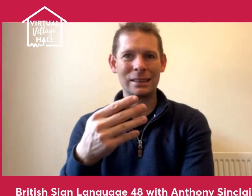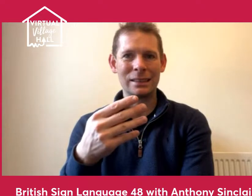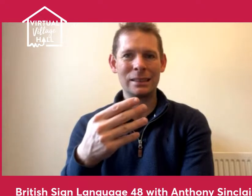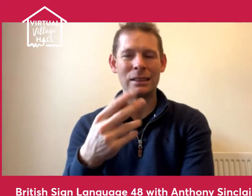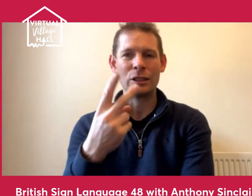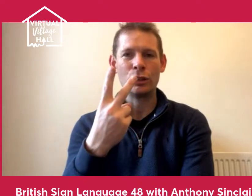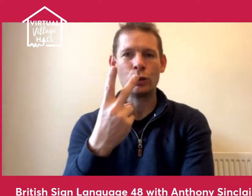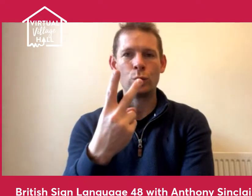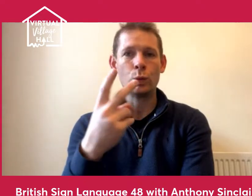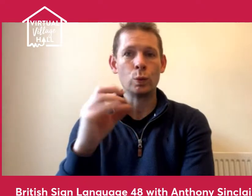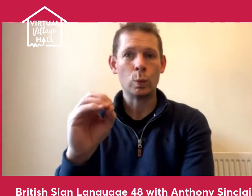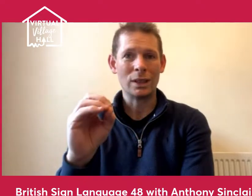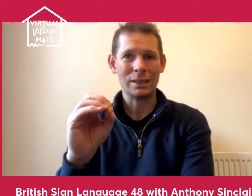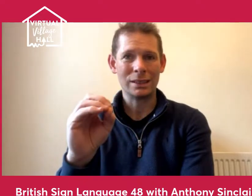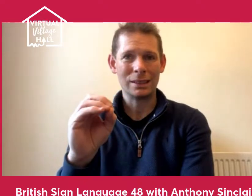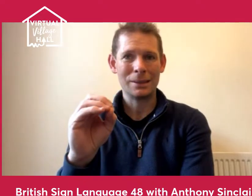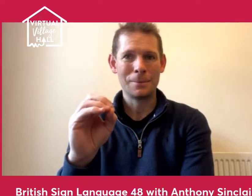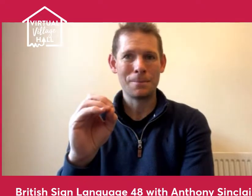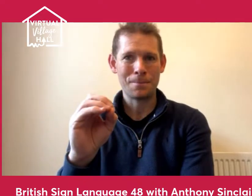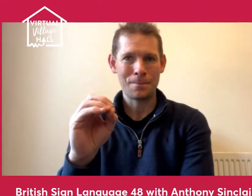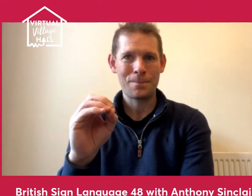19, 20.